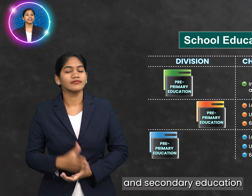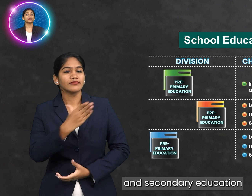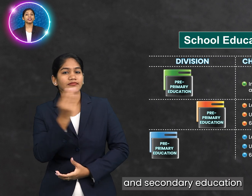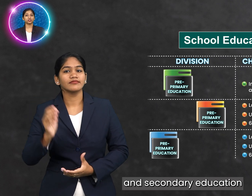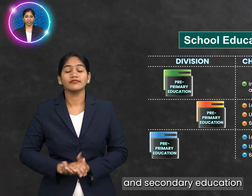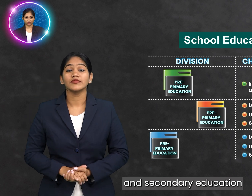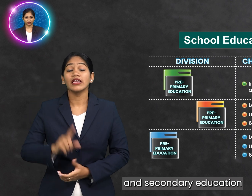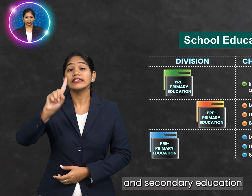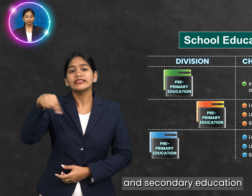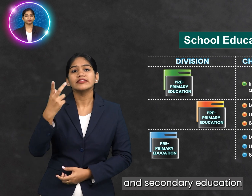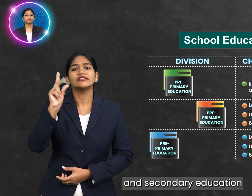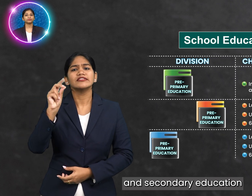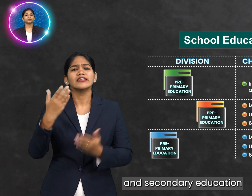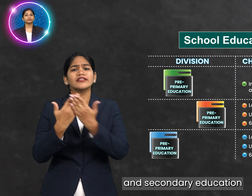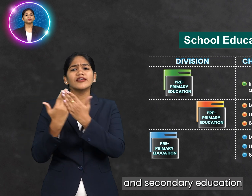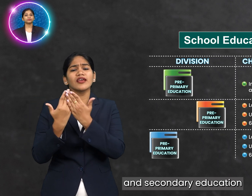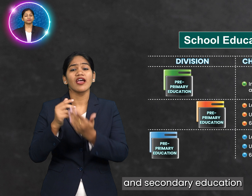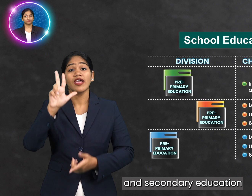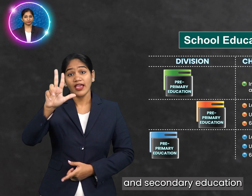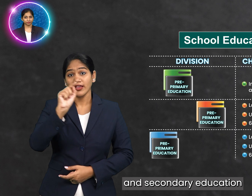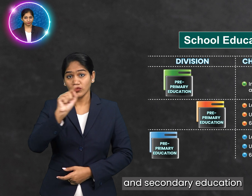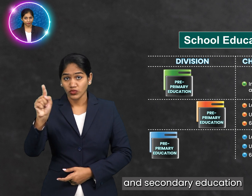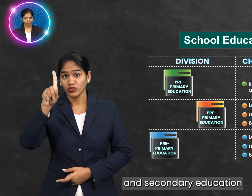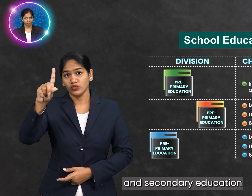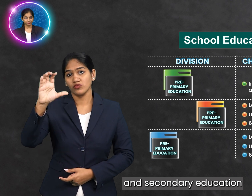and secondary education.